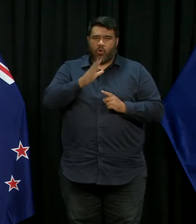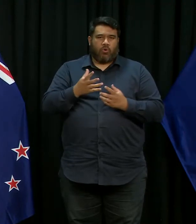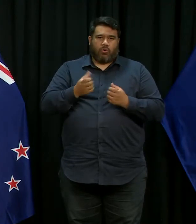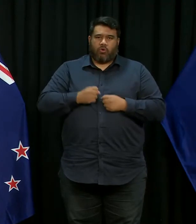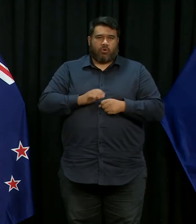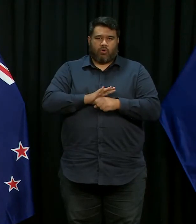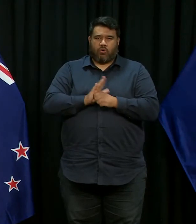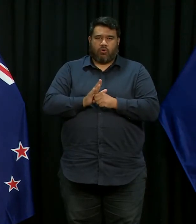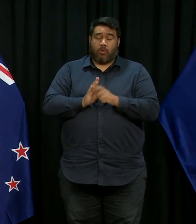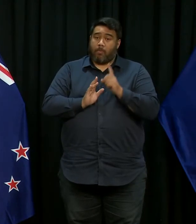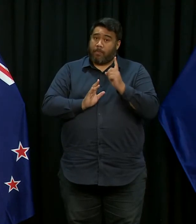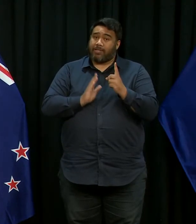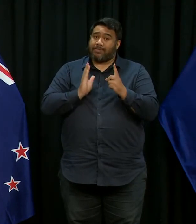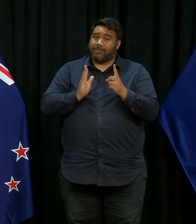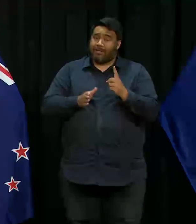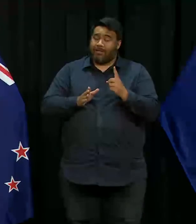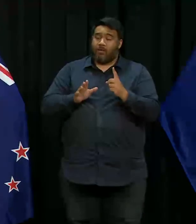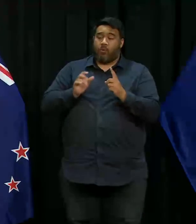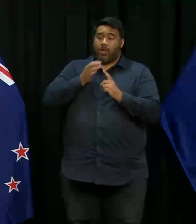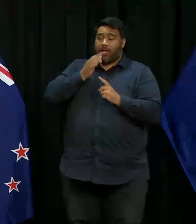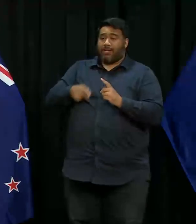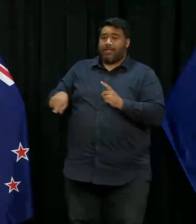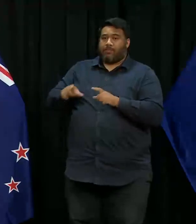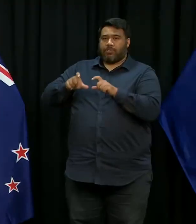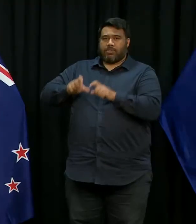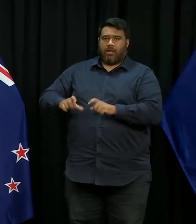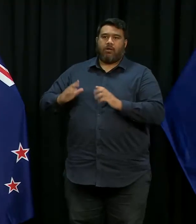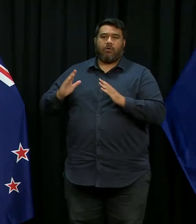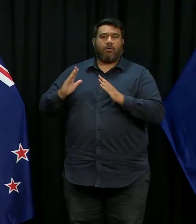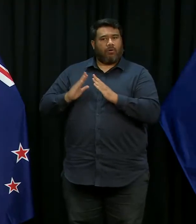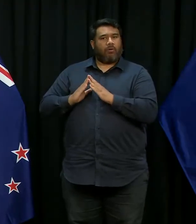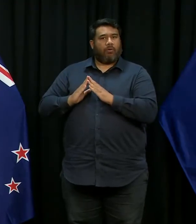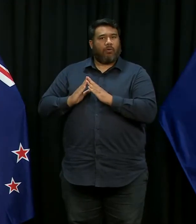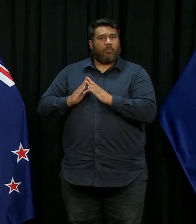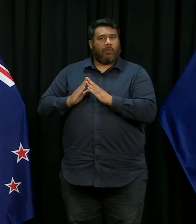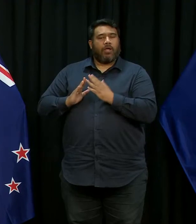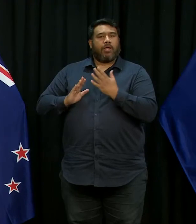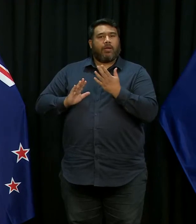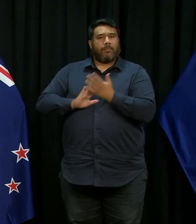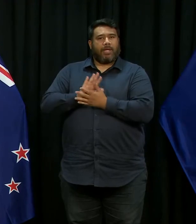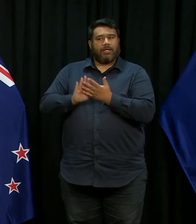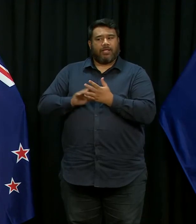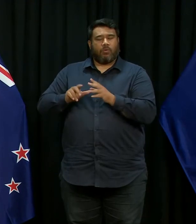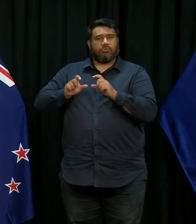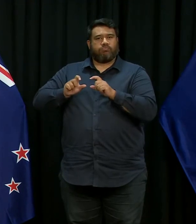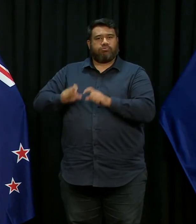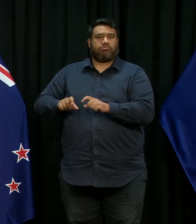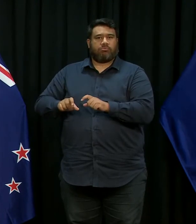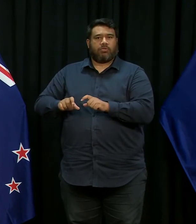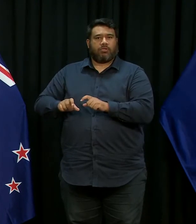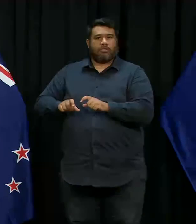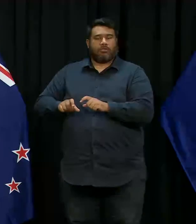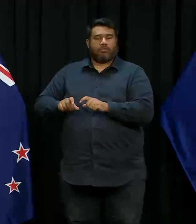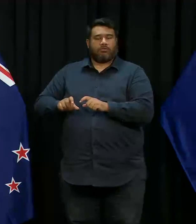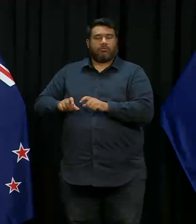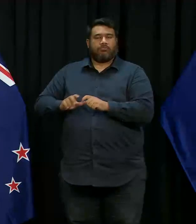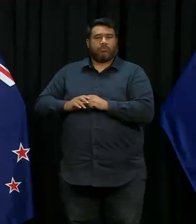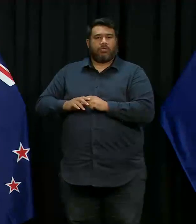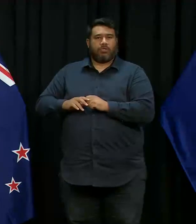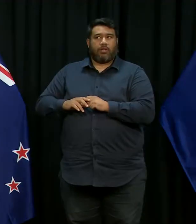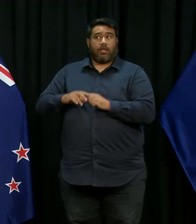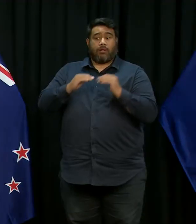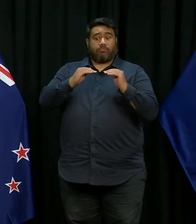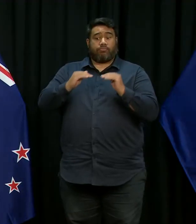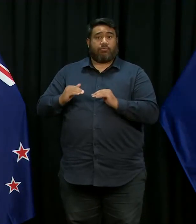asked to stay at home. And so despite this alert level change, will not be leaving their homes. Given that this would have spread a